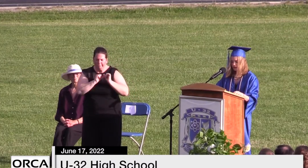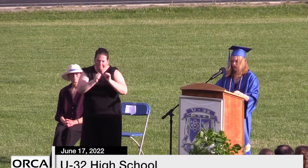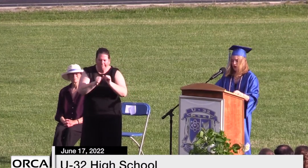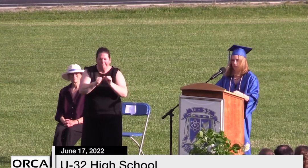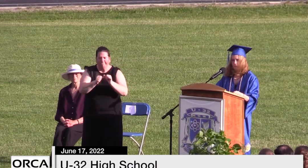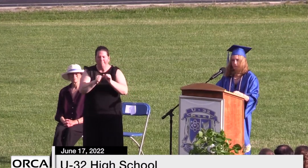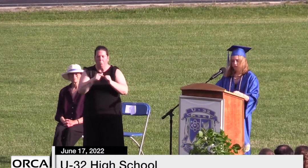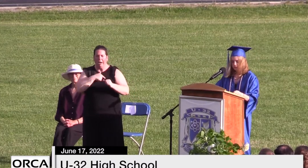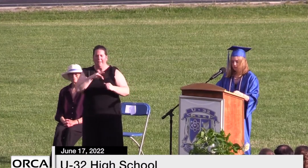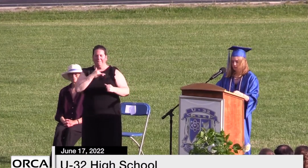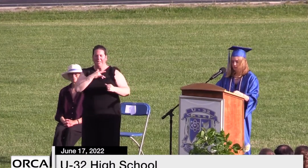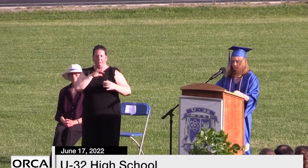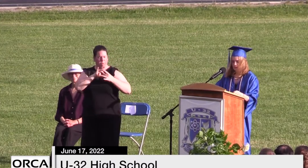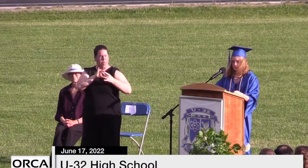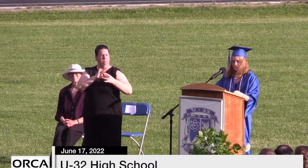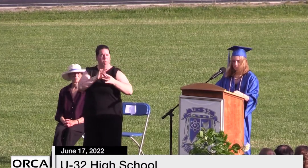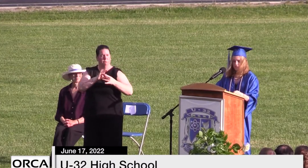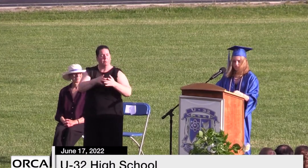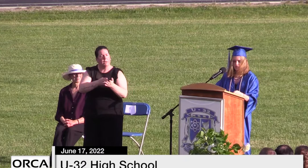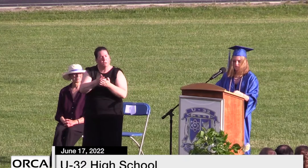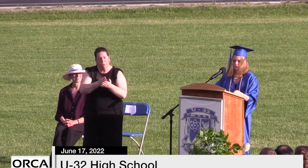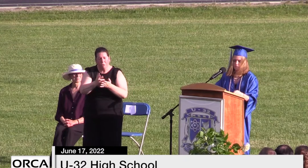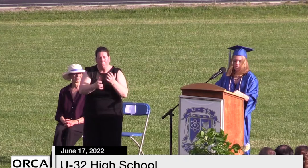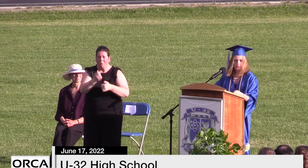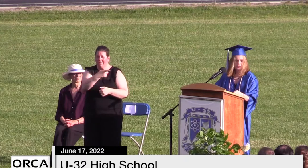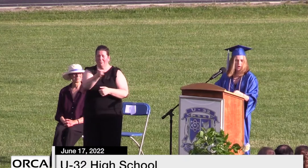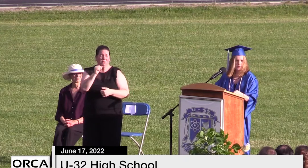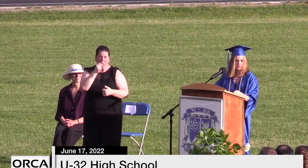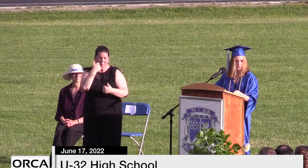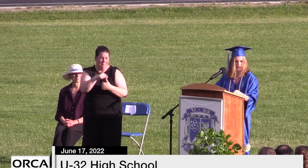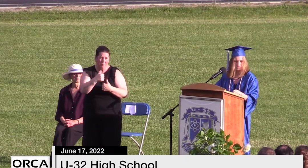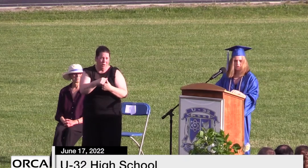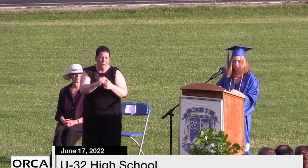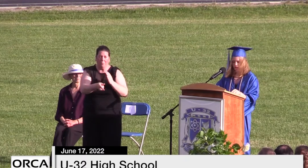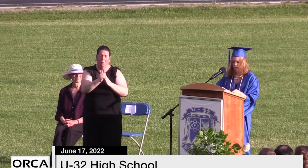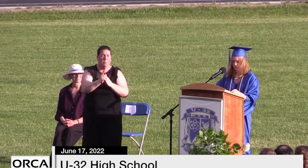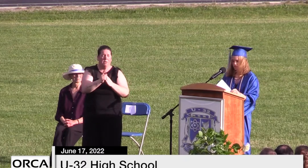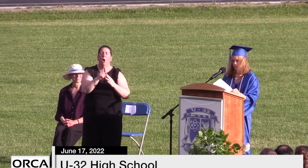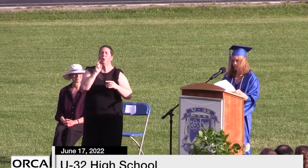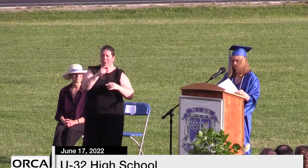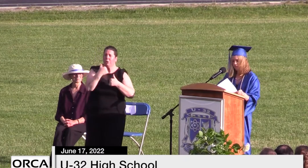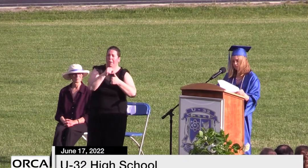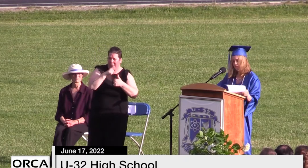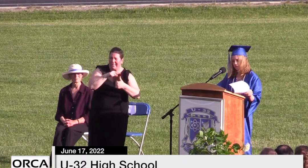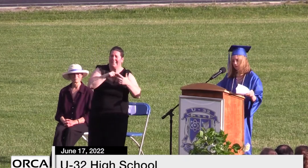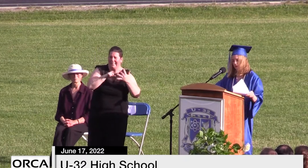fondness. However, the truth is, most of us don't remember the moments we're begged to hold on to.